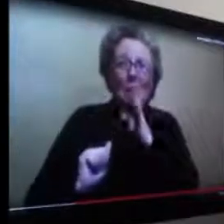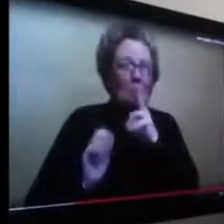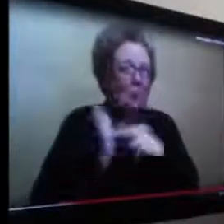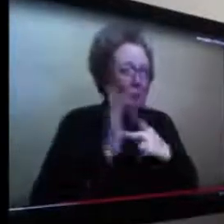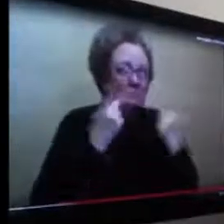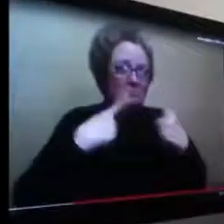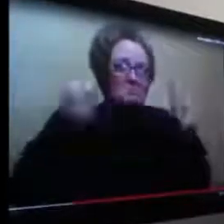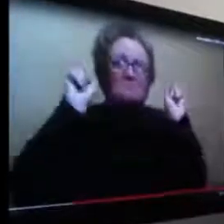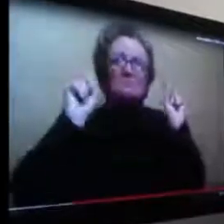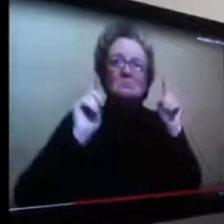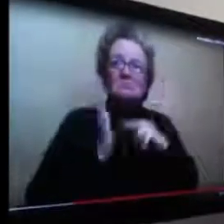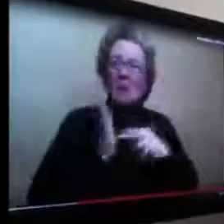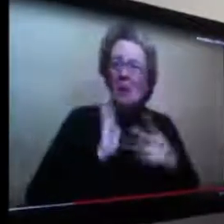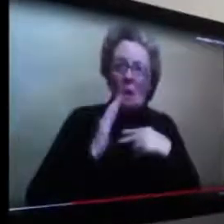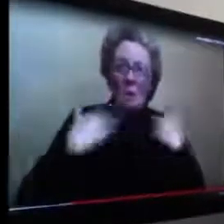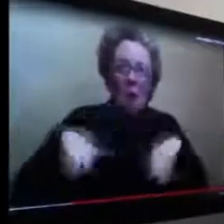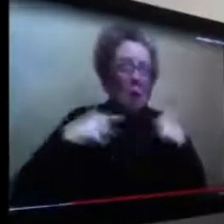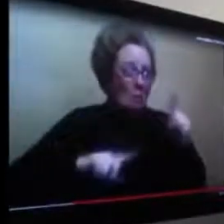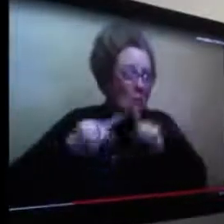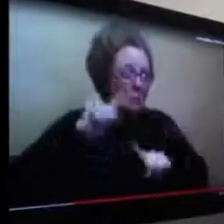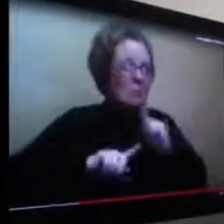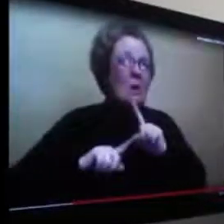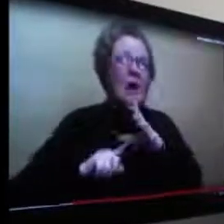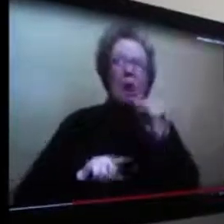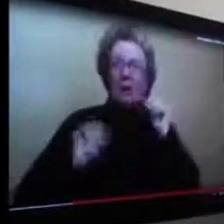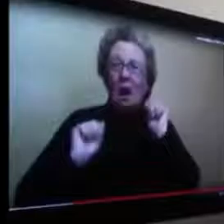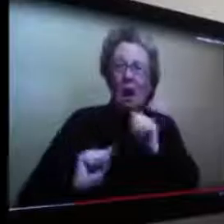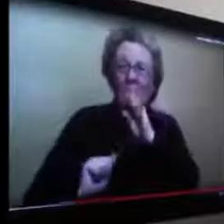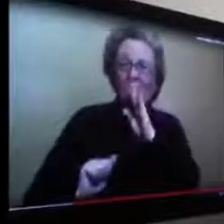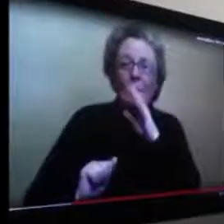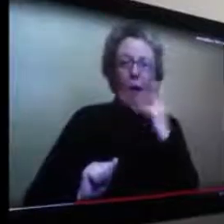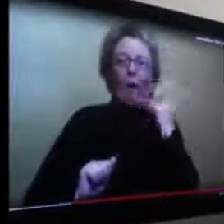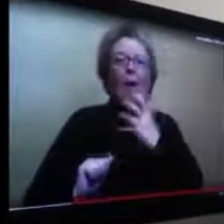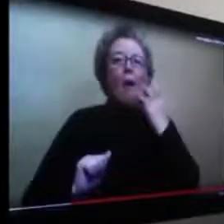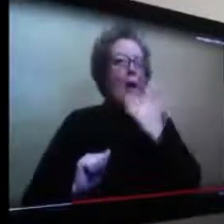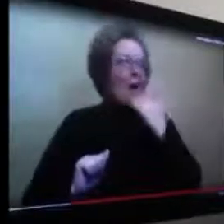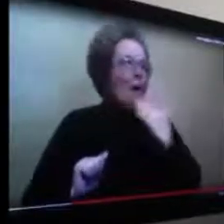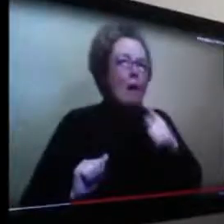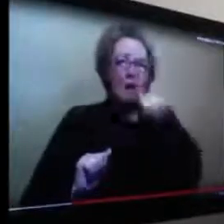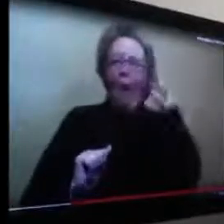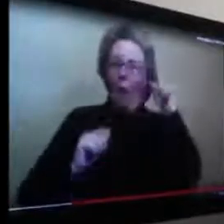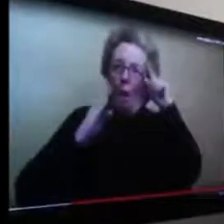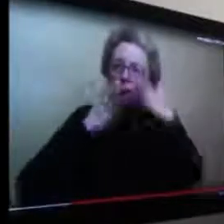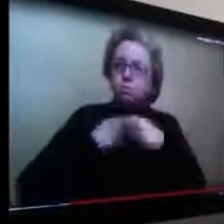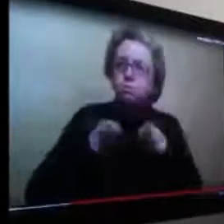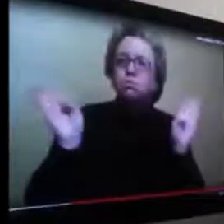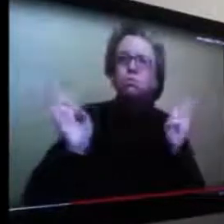a third scenario where the deaf student with the hearing with the phone